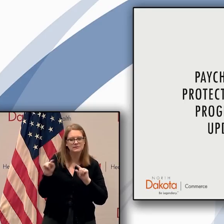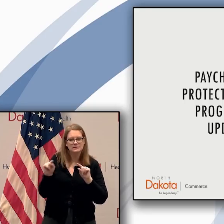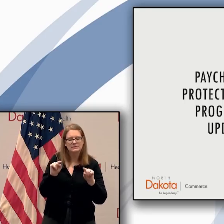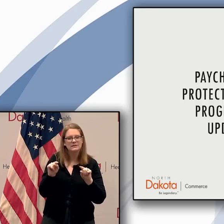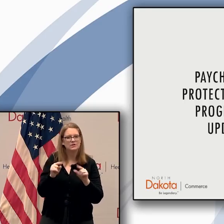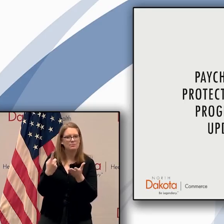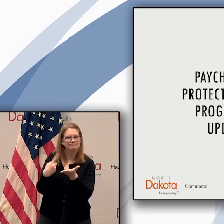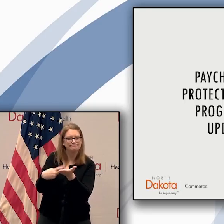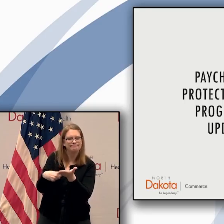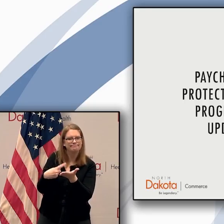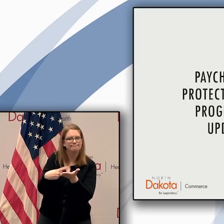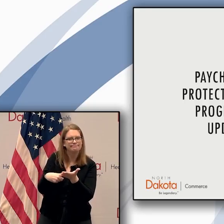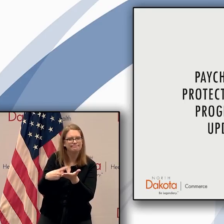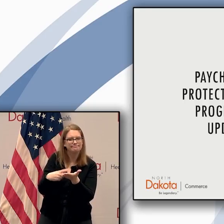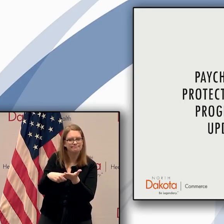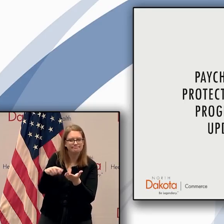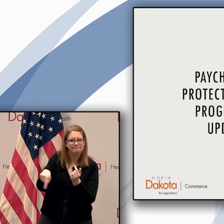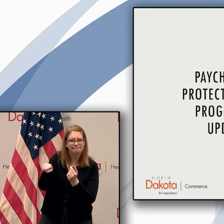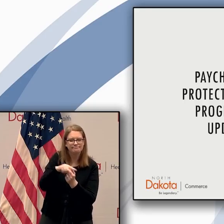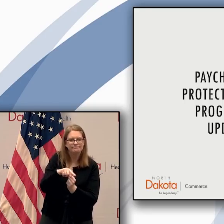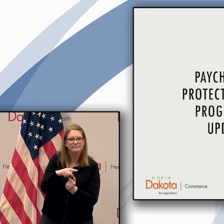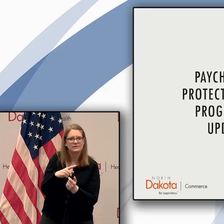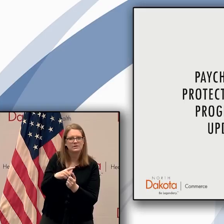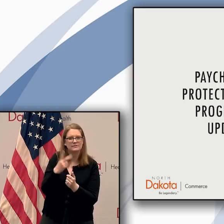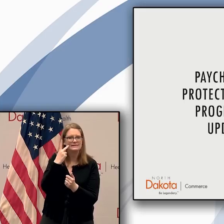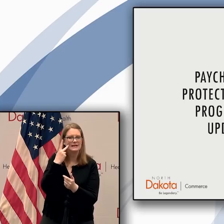for your business, with time being of the essence.